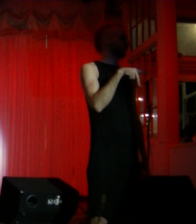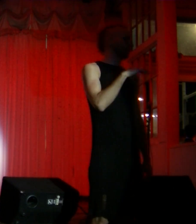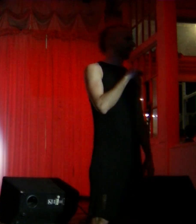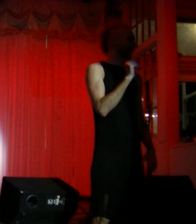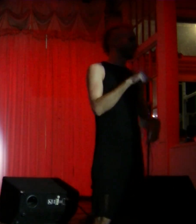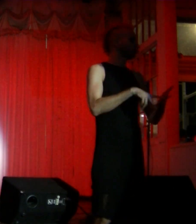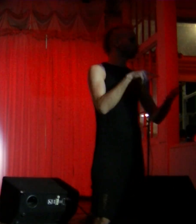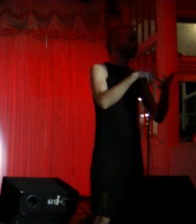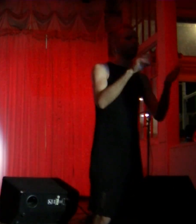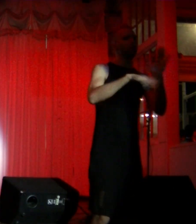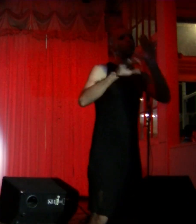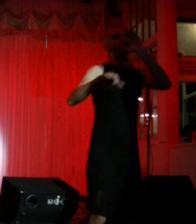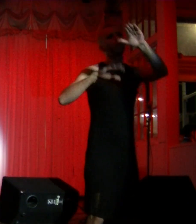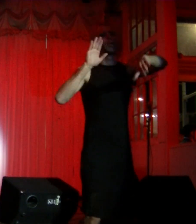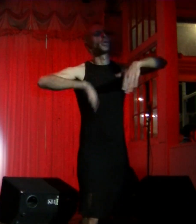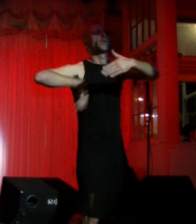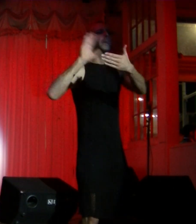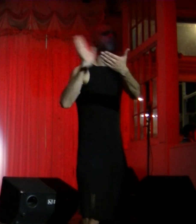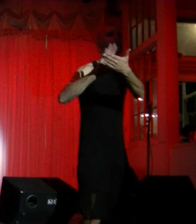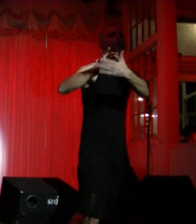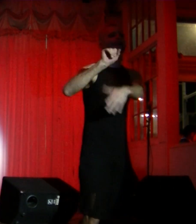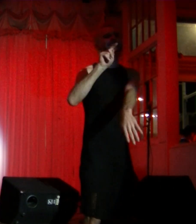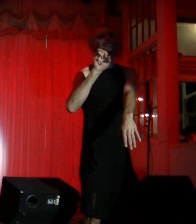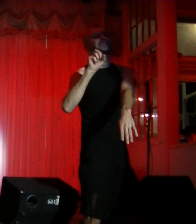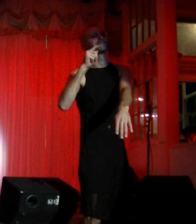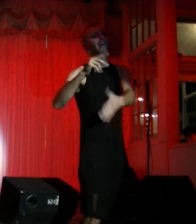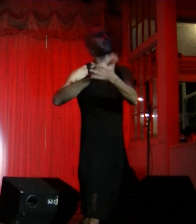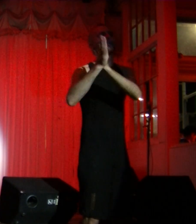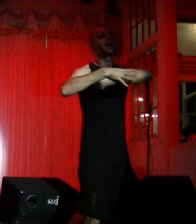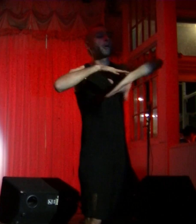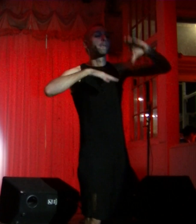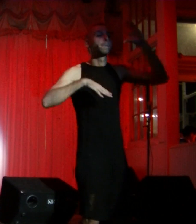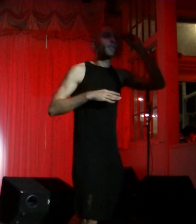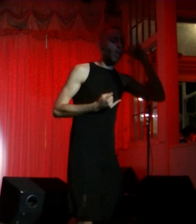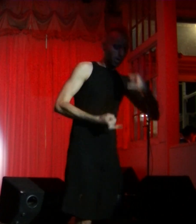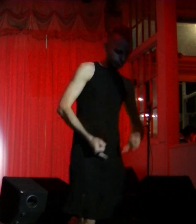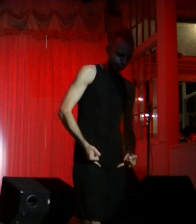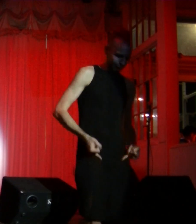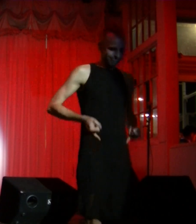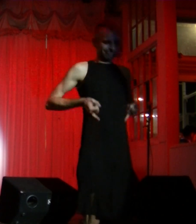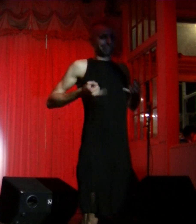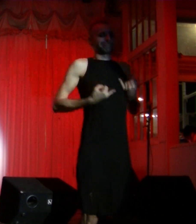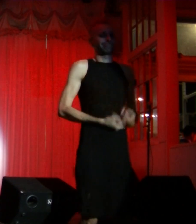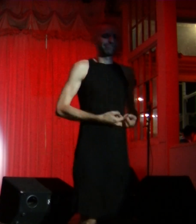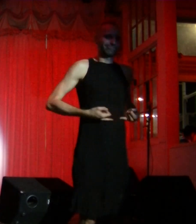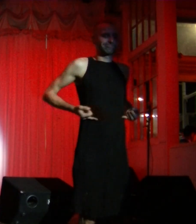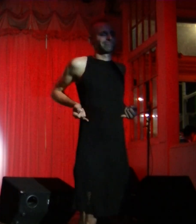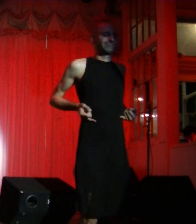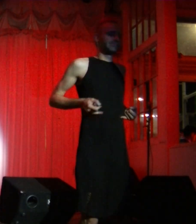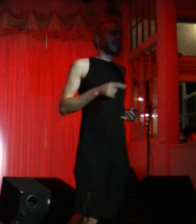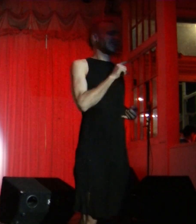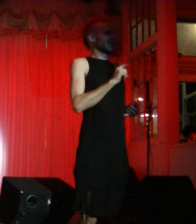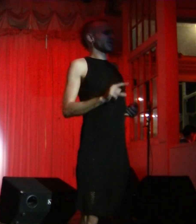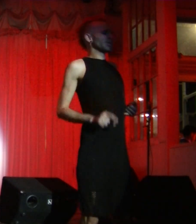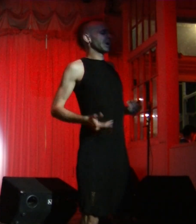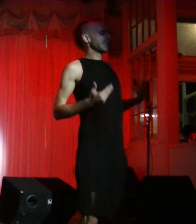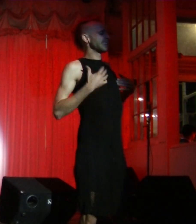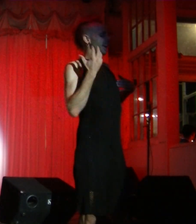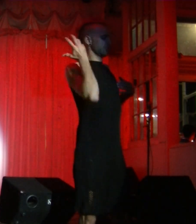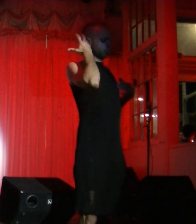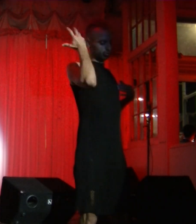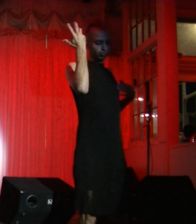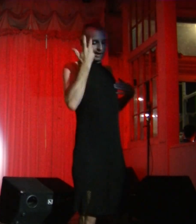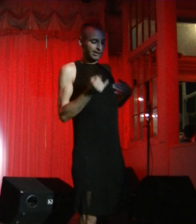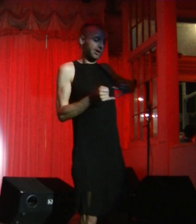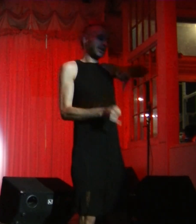Praise to the studs turned boys in crop tops, to the queens who crown drag in heels as their